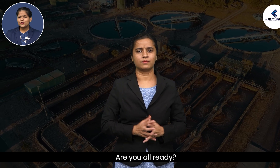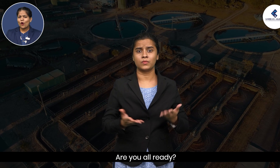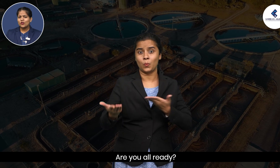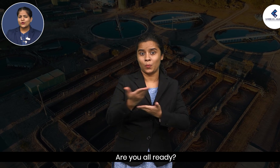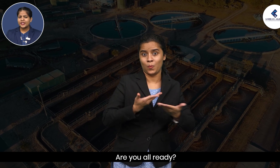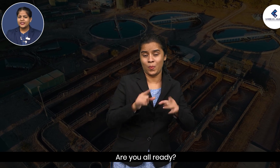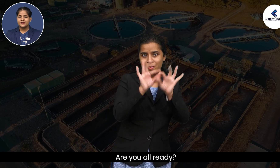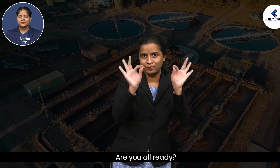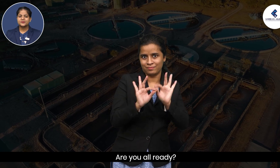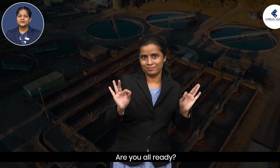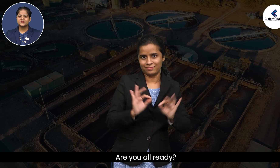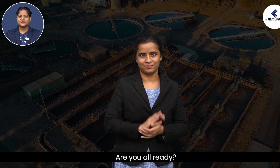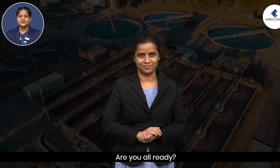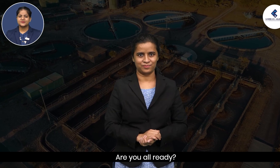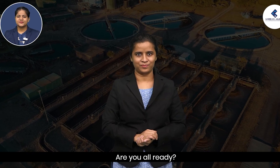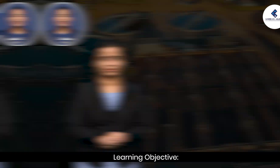Are you all ready?